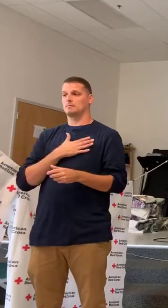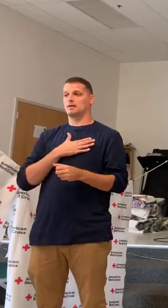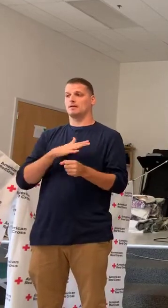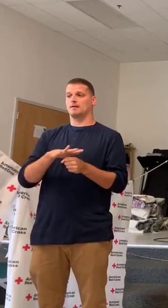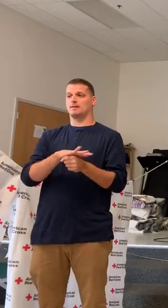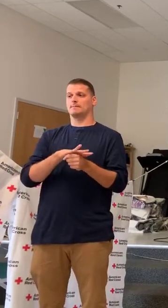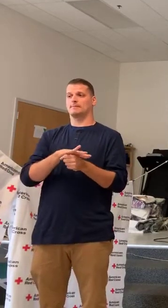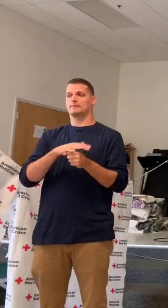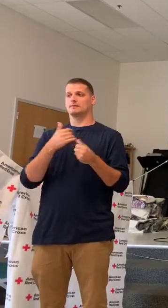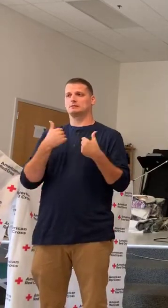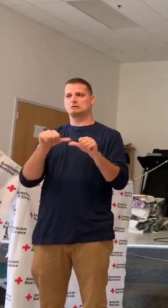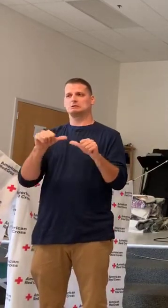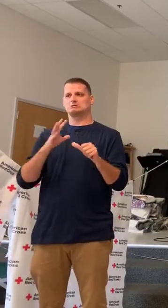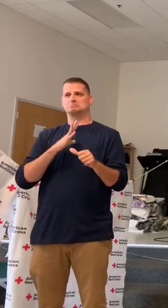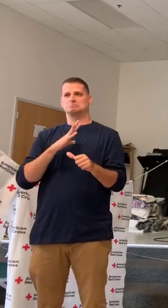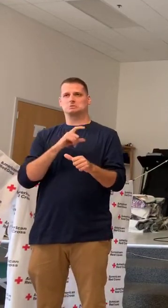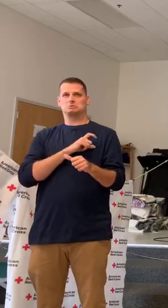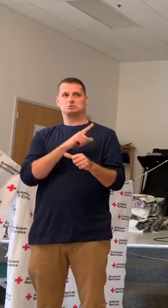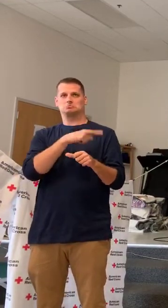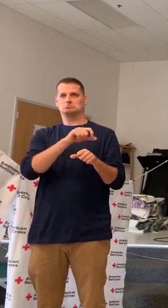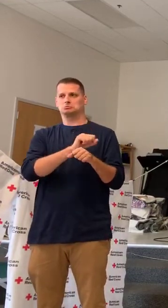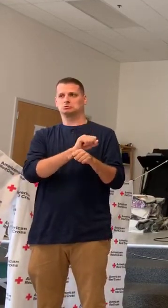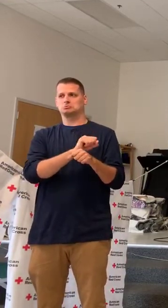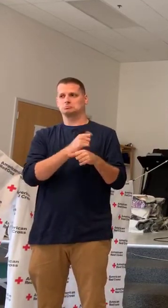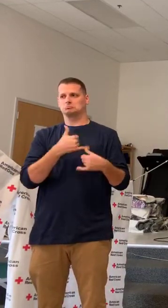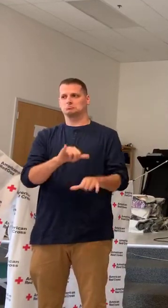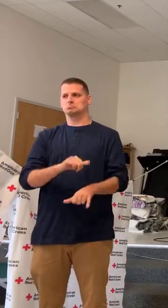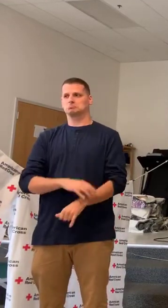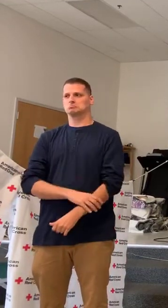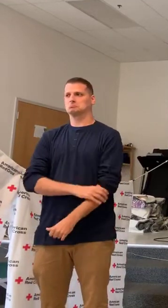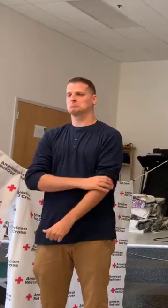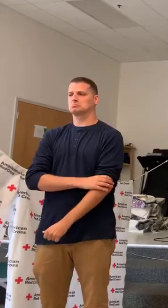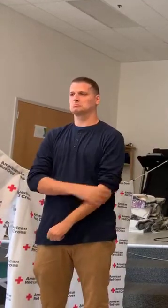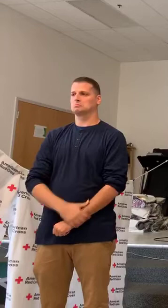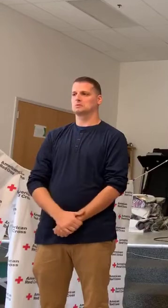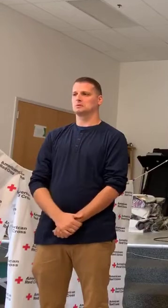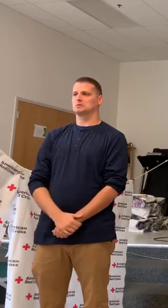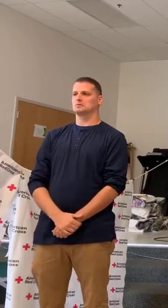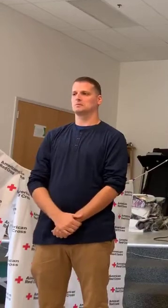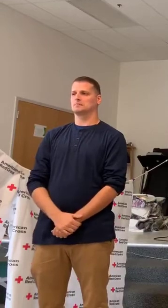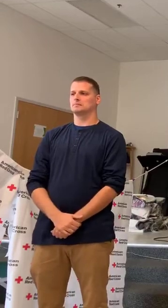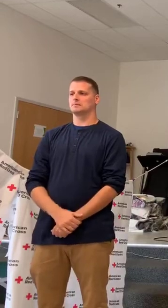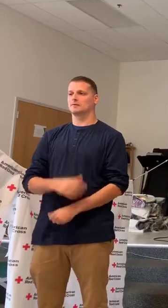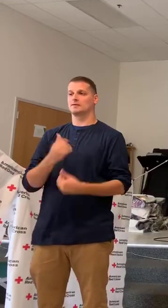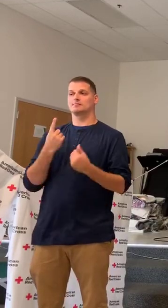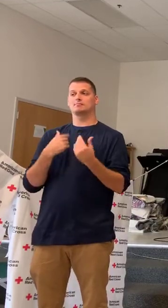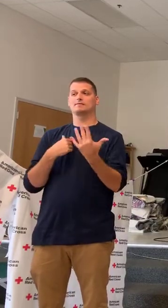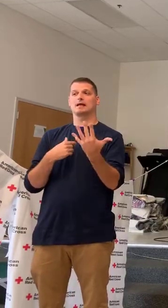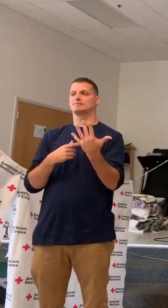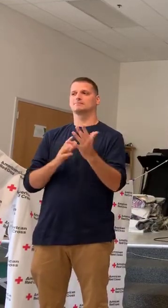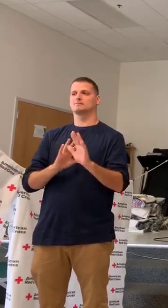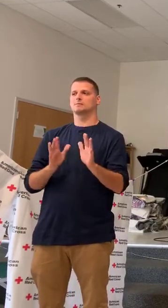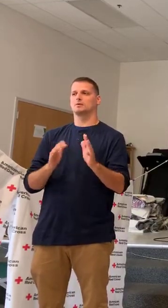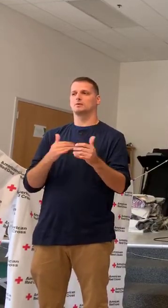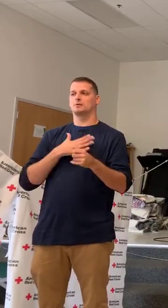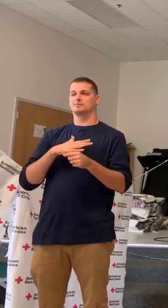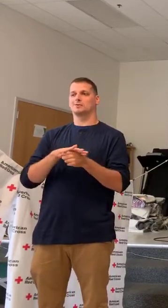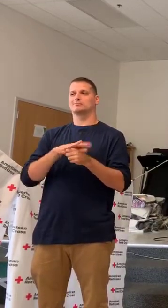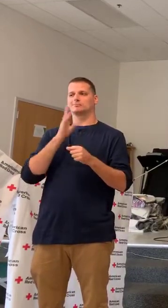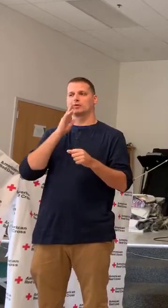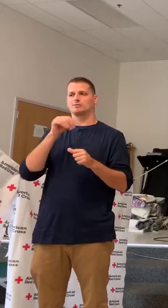here. You won't have 5 troopers here in this area anymore, but my local troopers will be here.